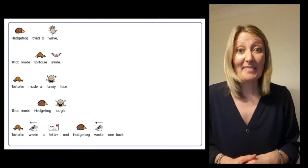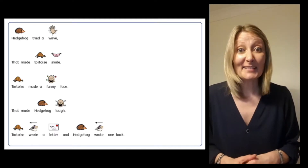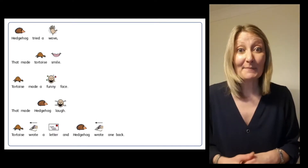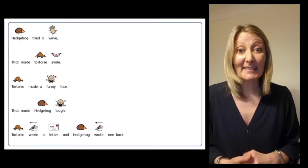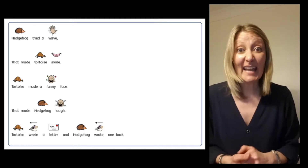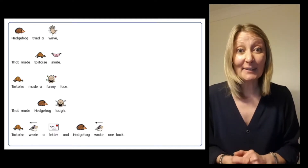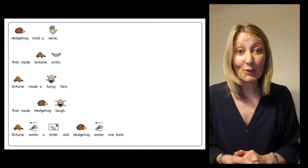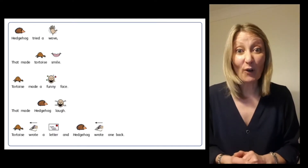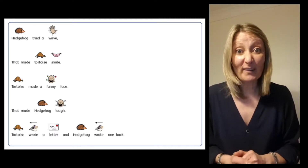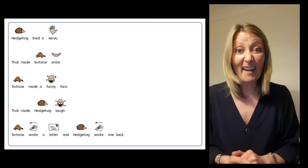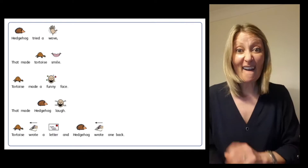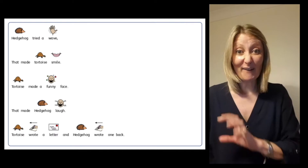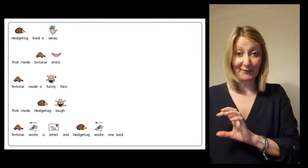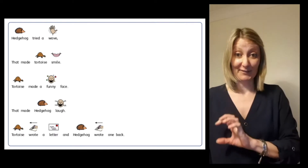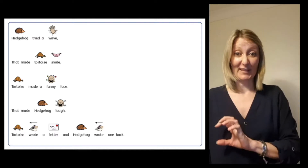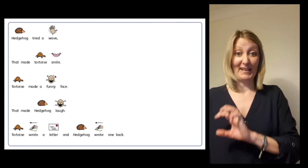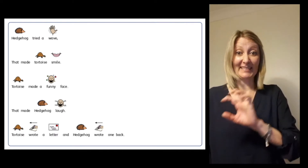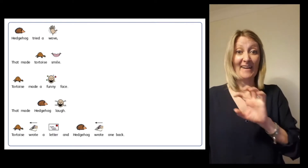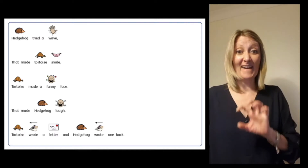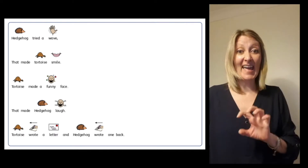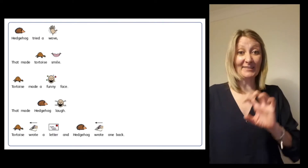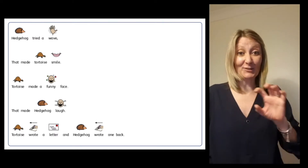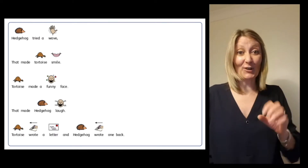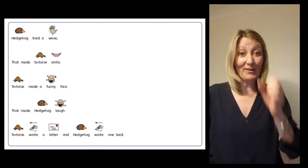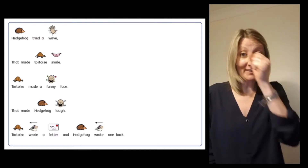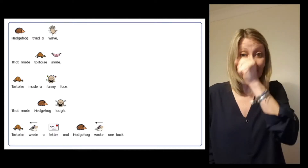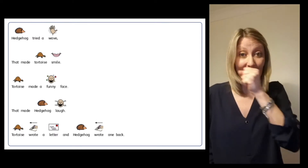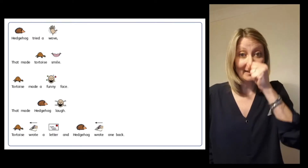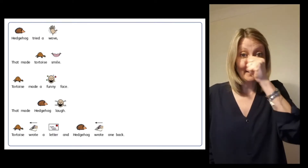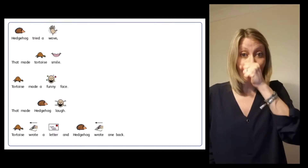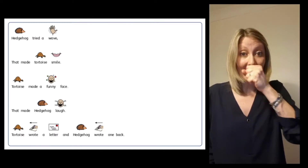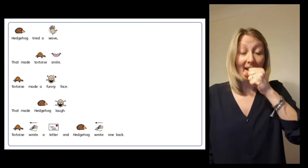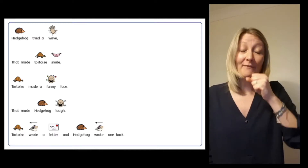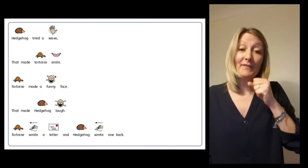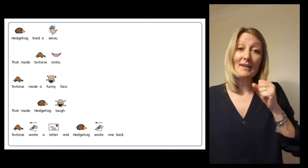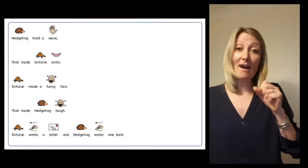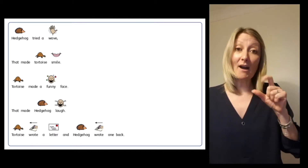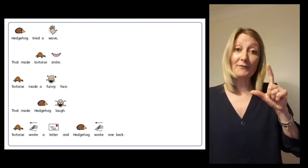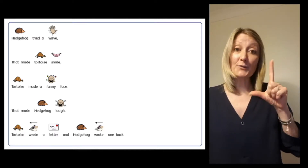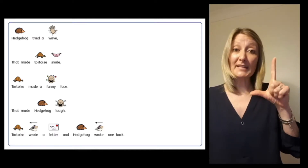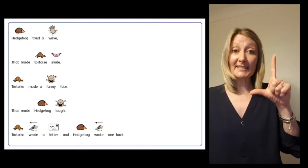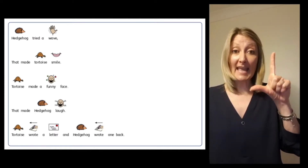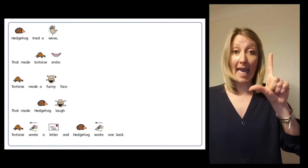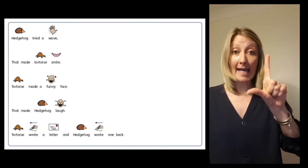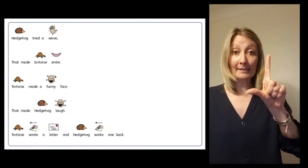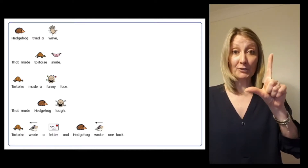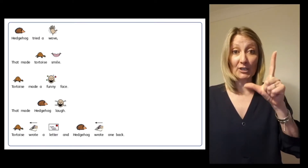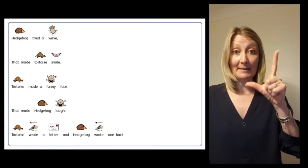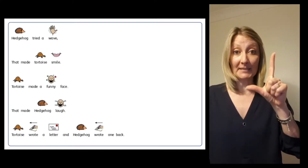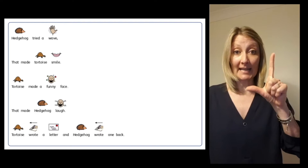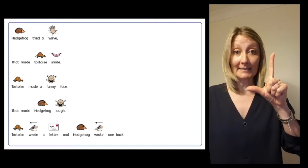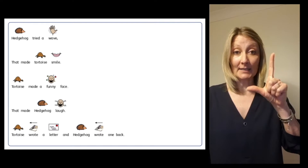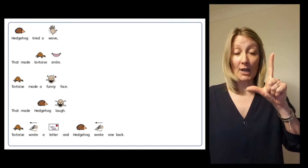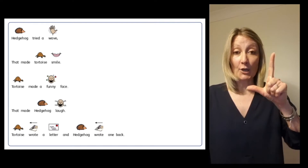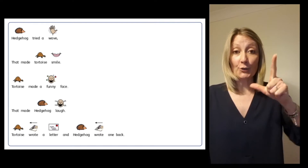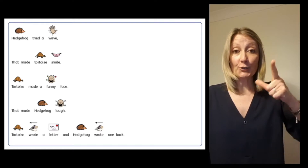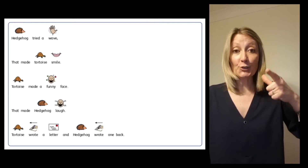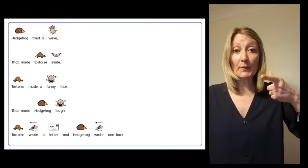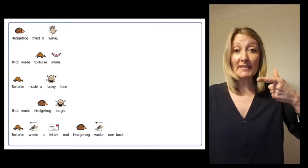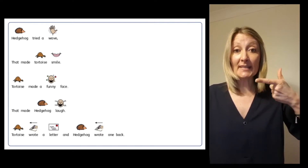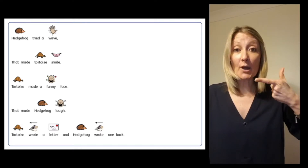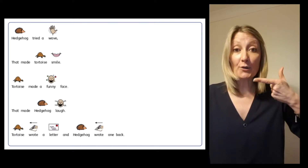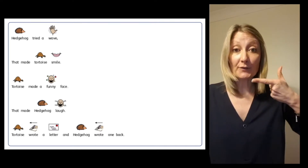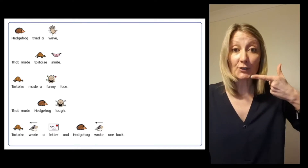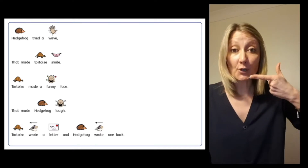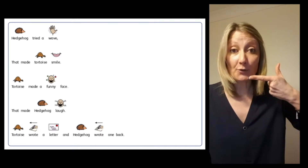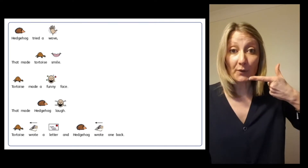And this made Hedgehog laugh. So let's get our hedgehog. And for laugh, you need an L-shaped hand. You're going to twist